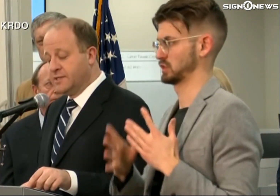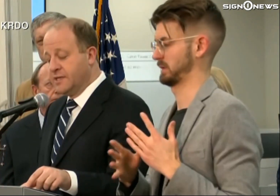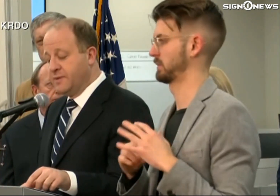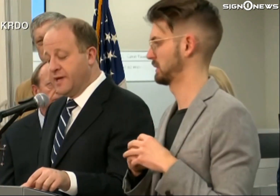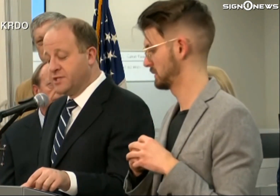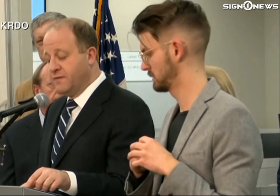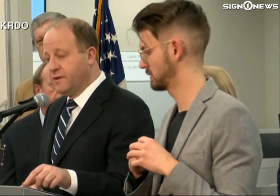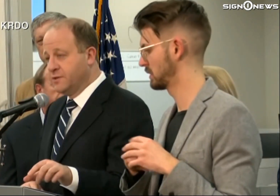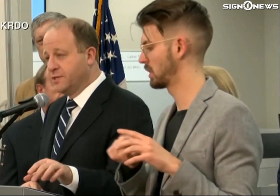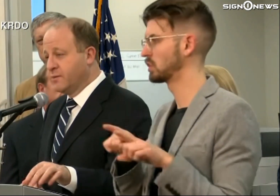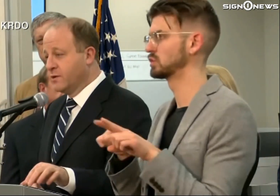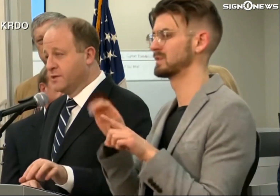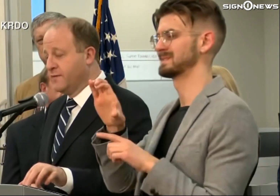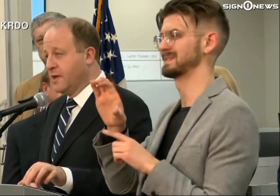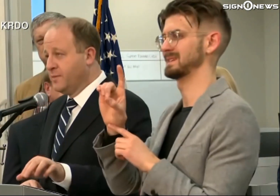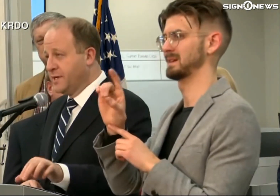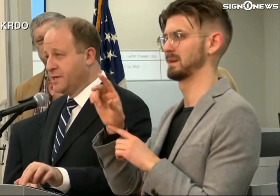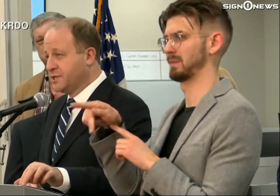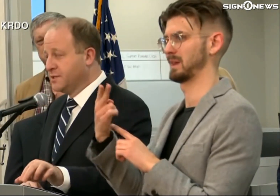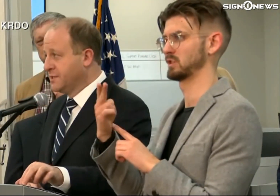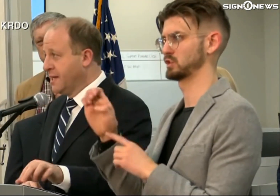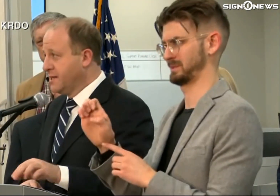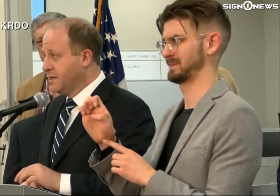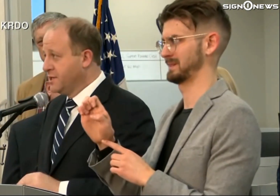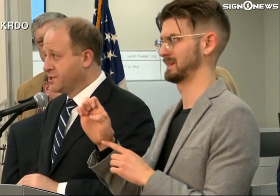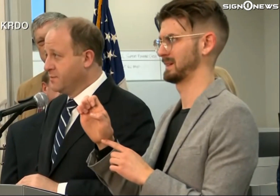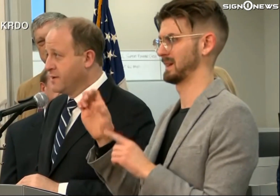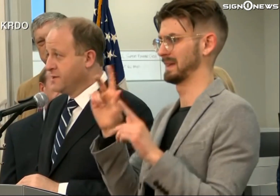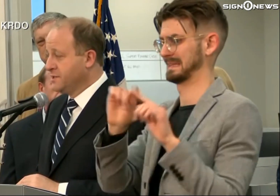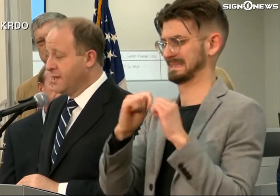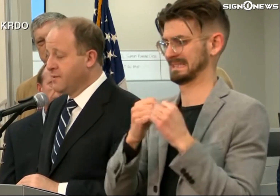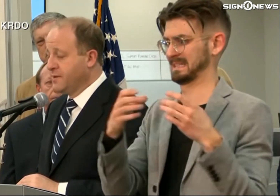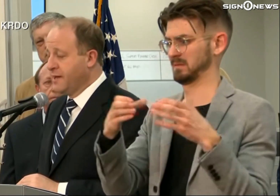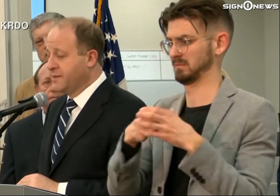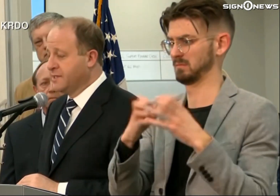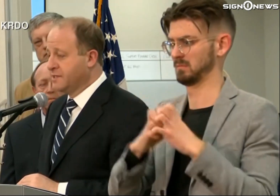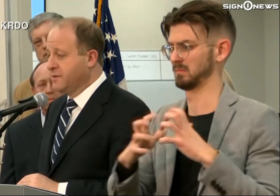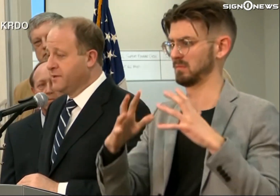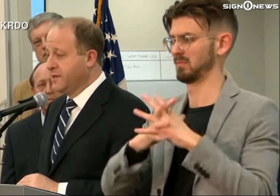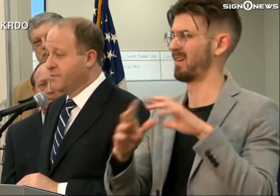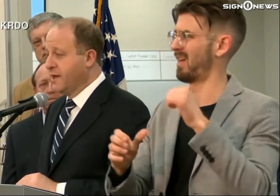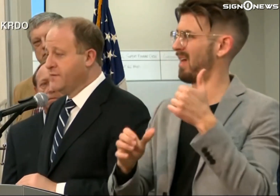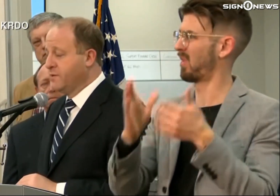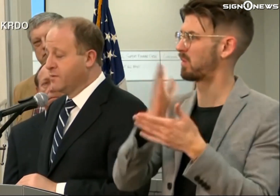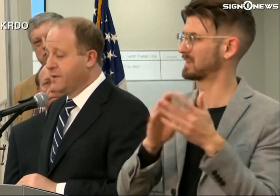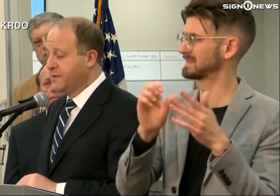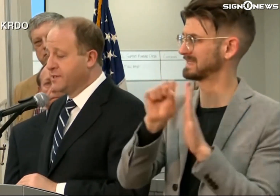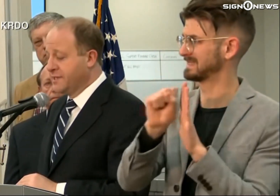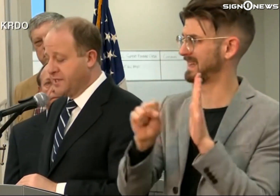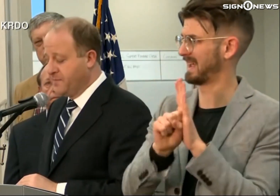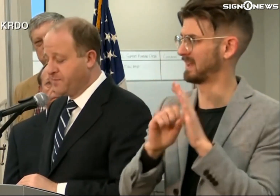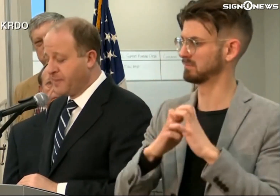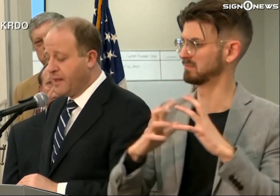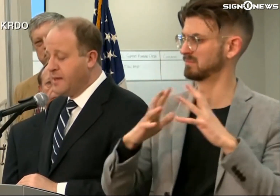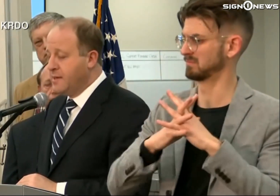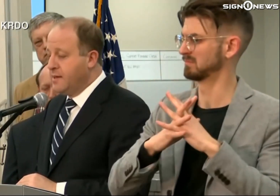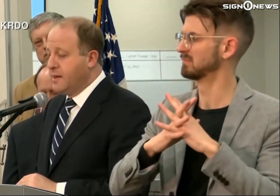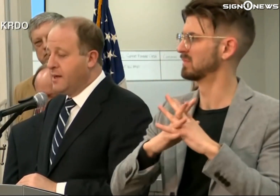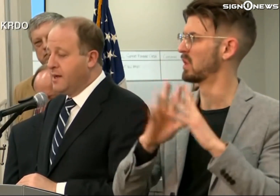state CDPHE folks can work to develop an additional site in an additional part of the state without accessibility to private or public